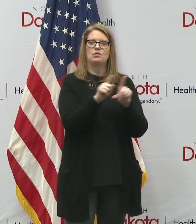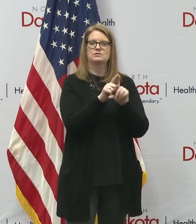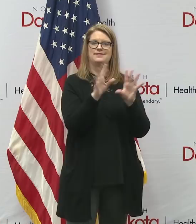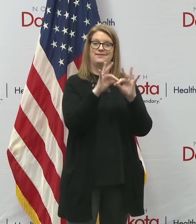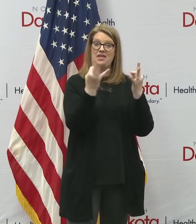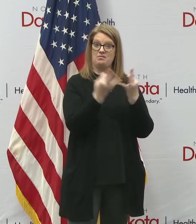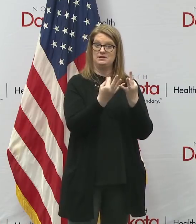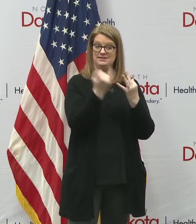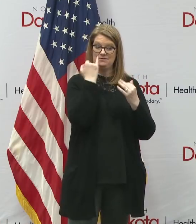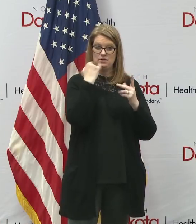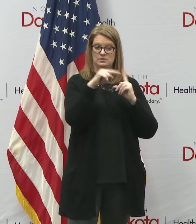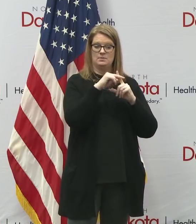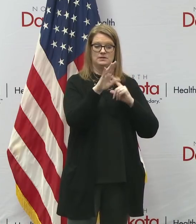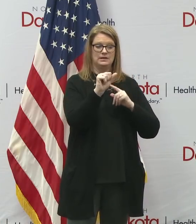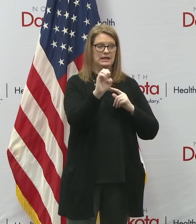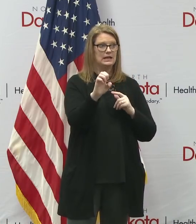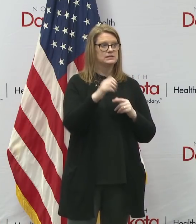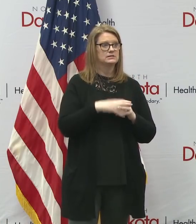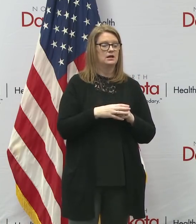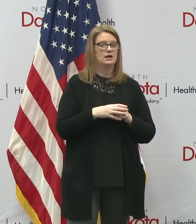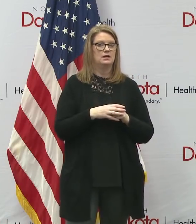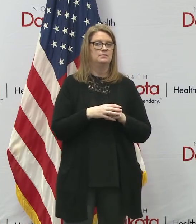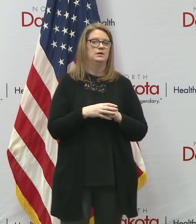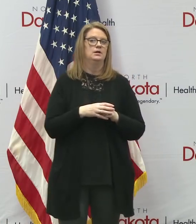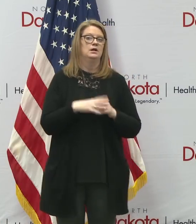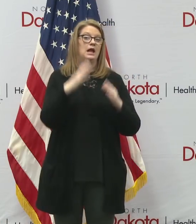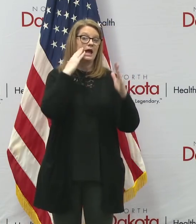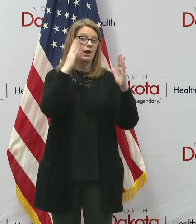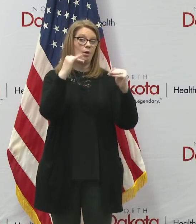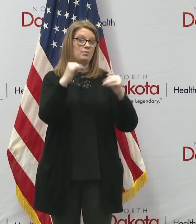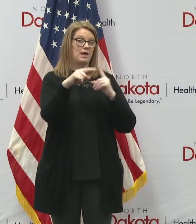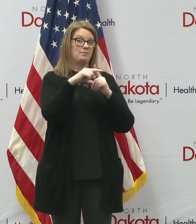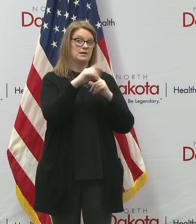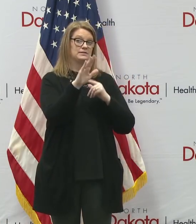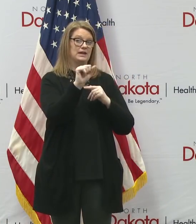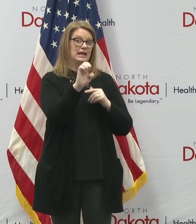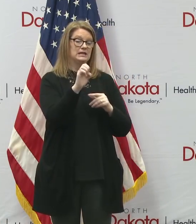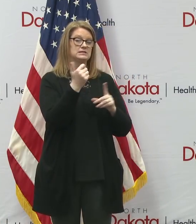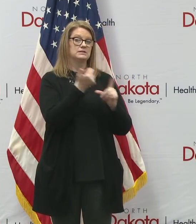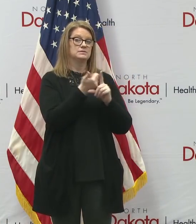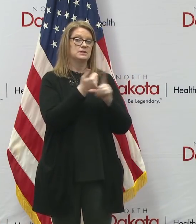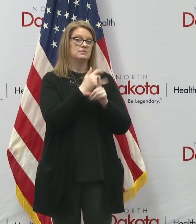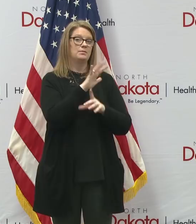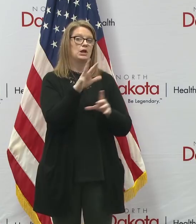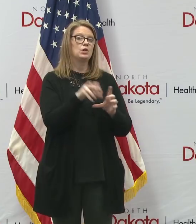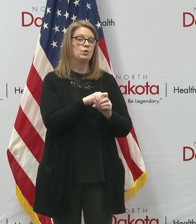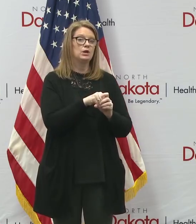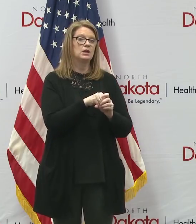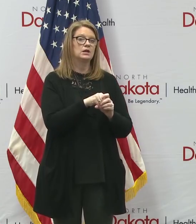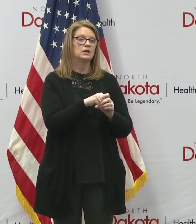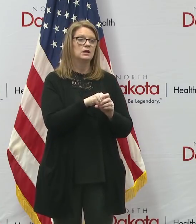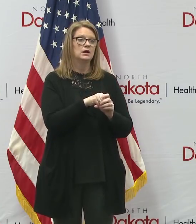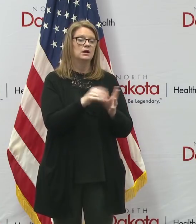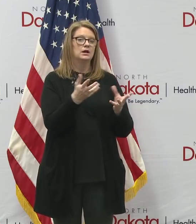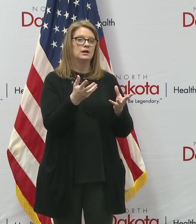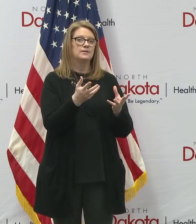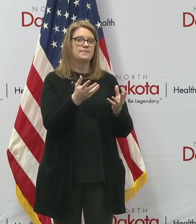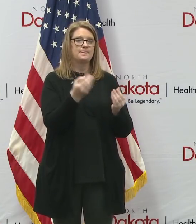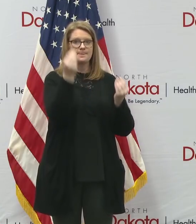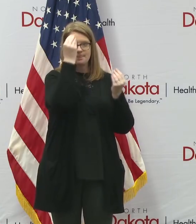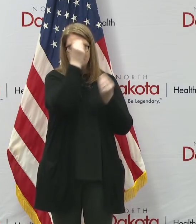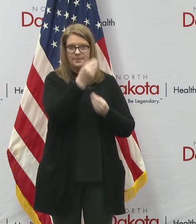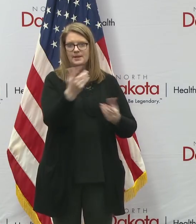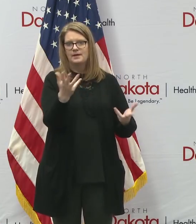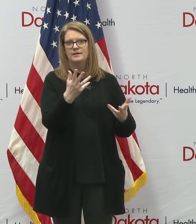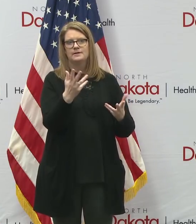positive case. And I hope as part of that positive case, they'll be including information about when the person